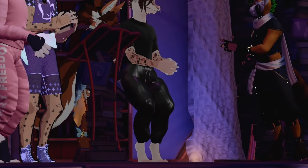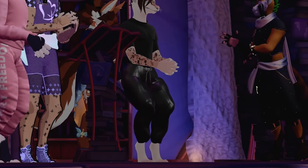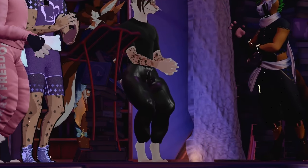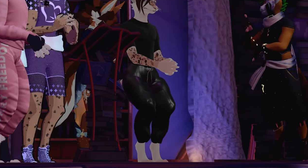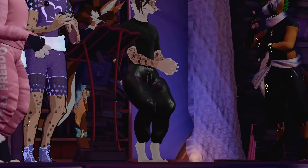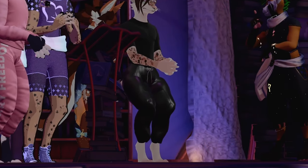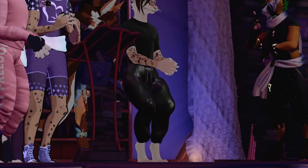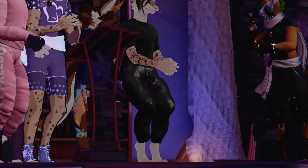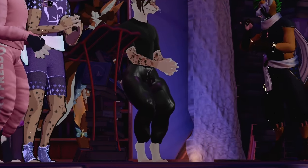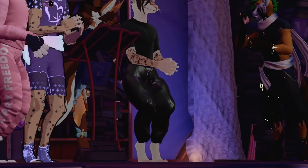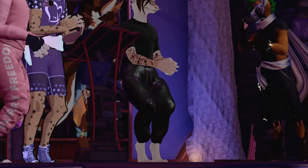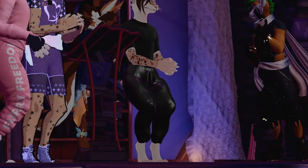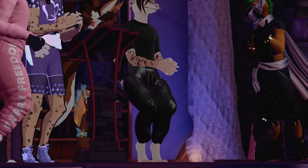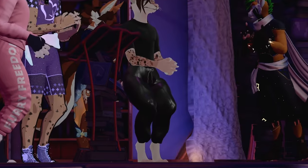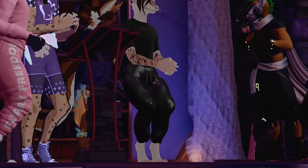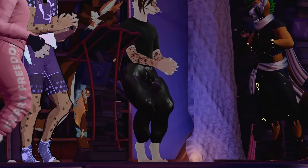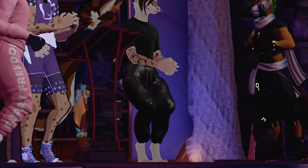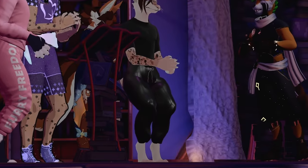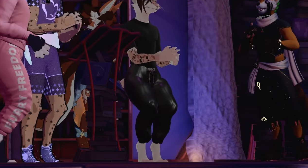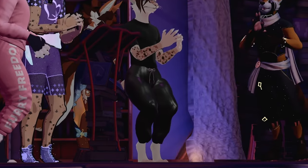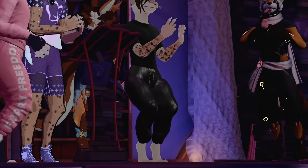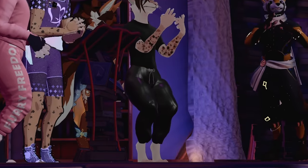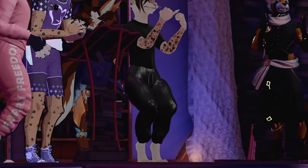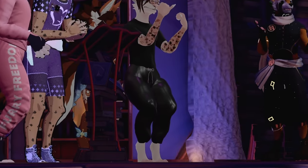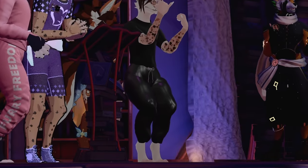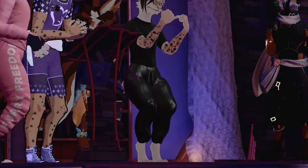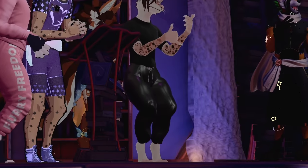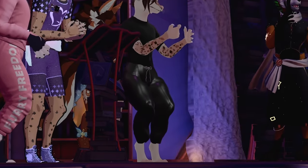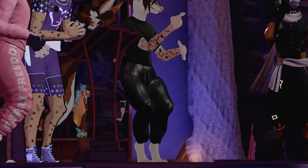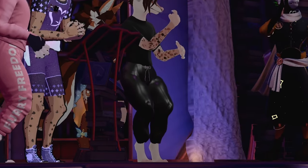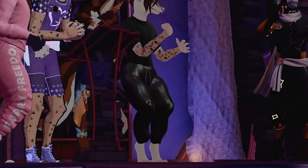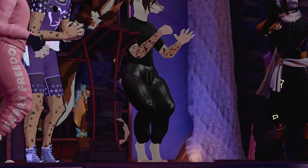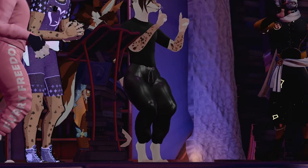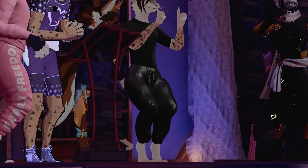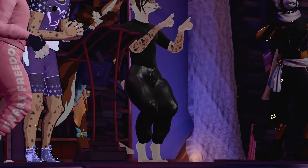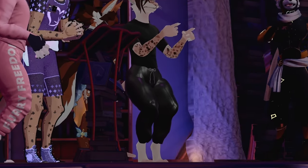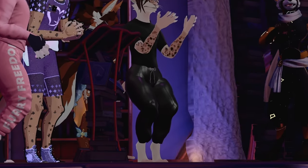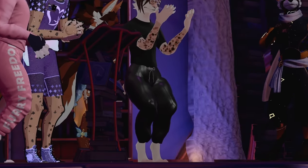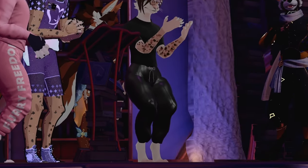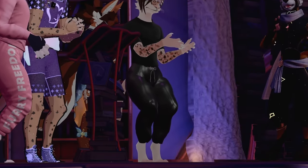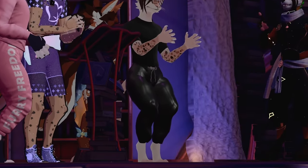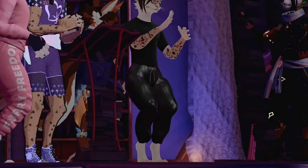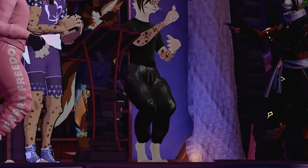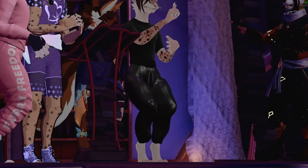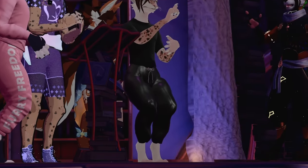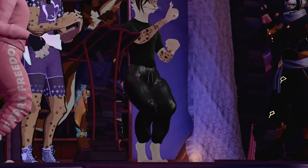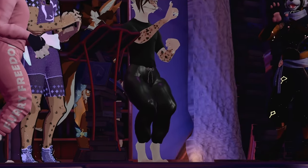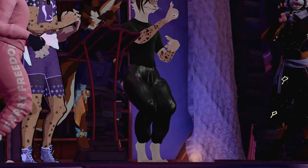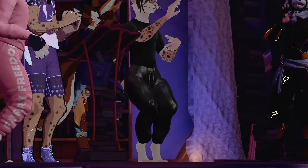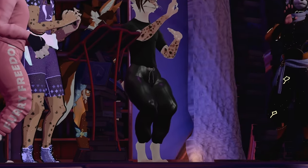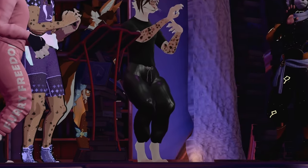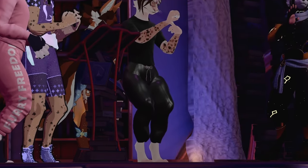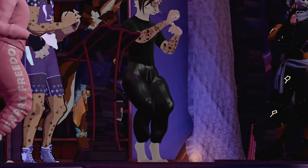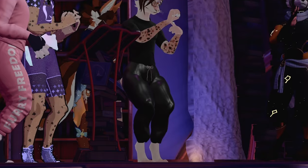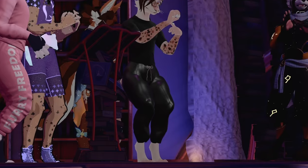All right. Last question we will answer here live, and then we will continue to monitor the